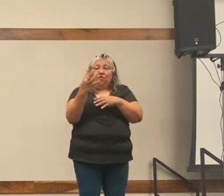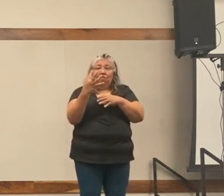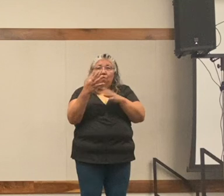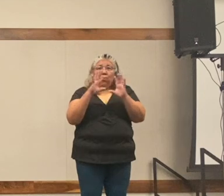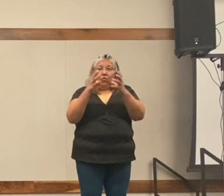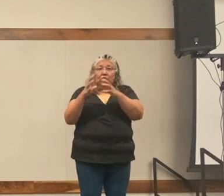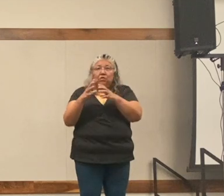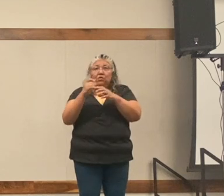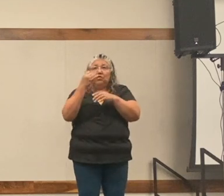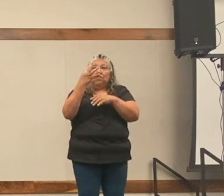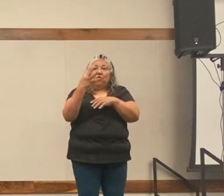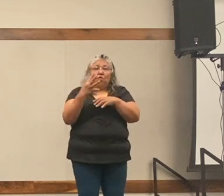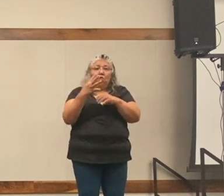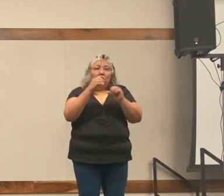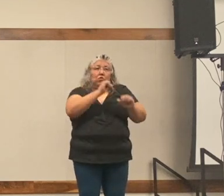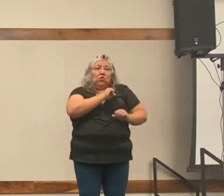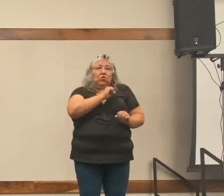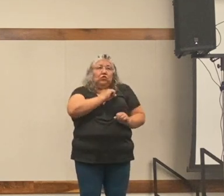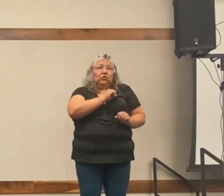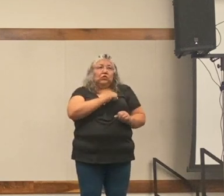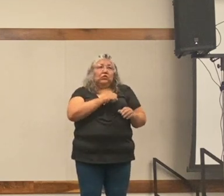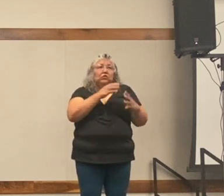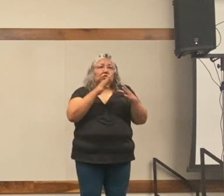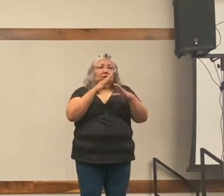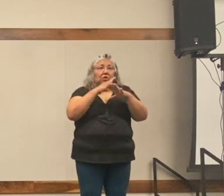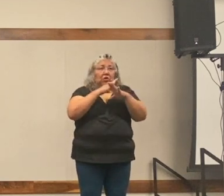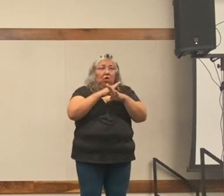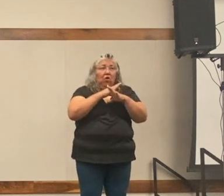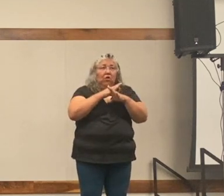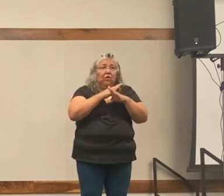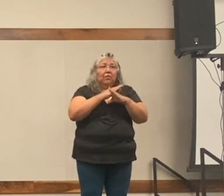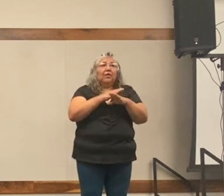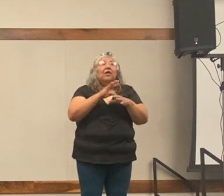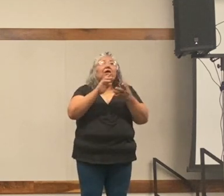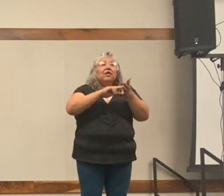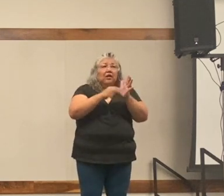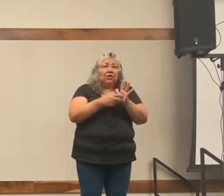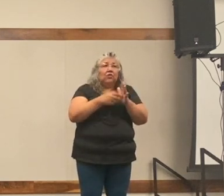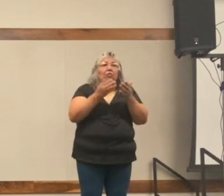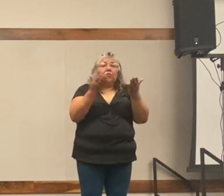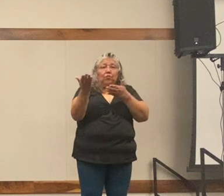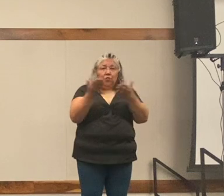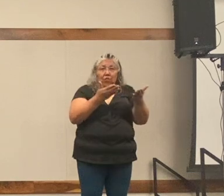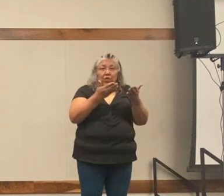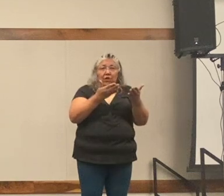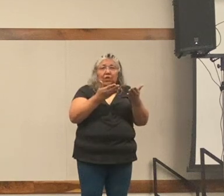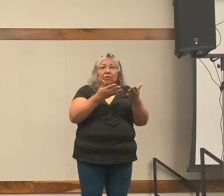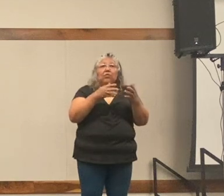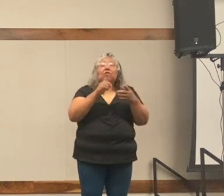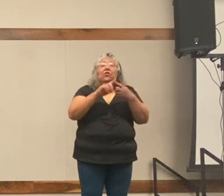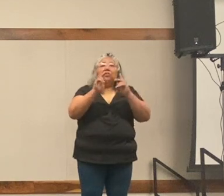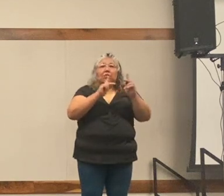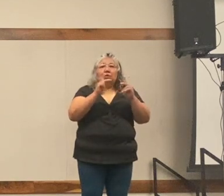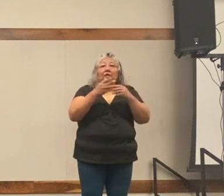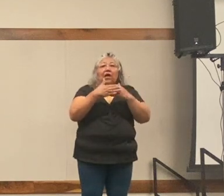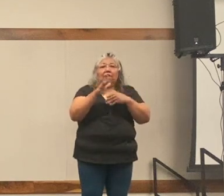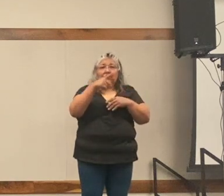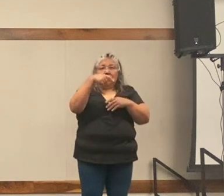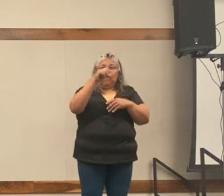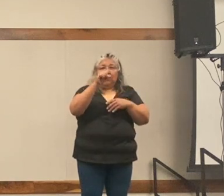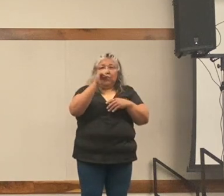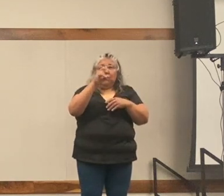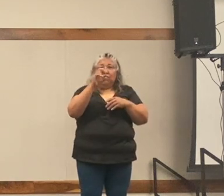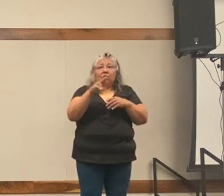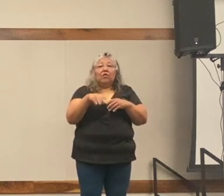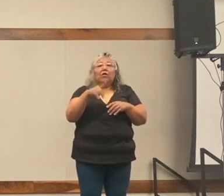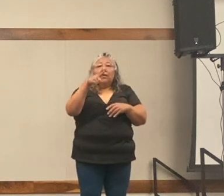soldiers, each to guard him, intending to bring him out to the people after the Passover. So Peter was kept in